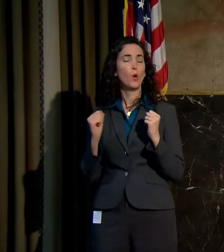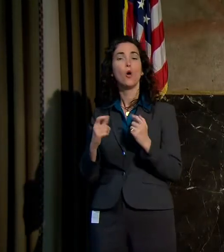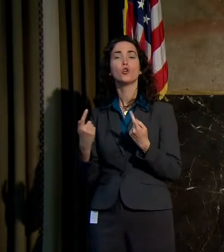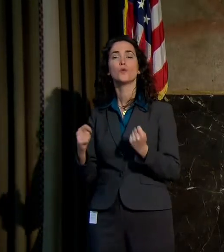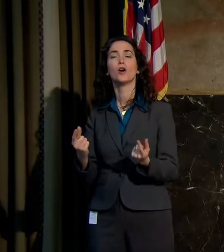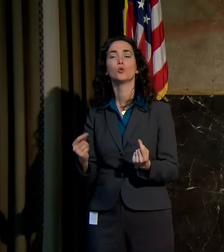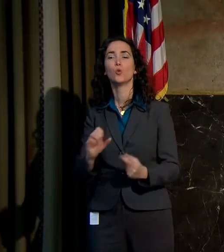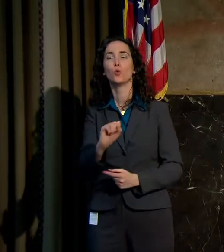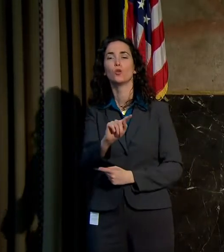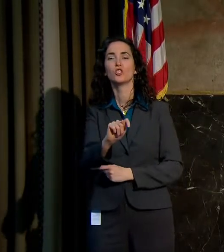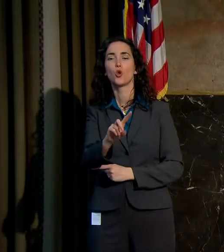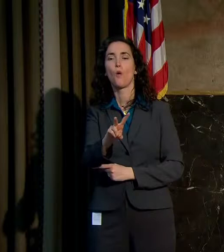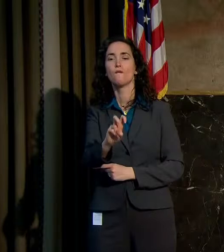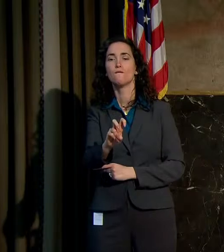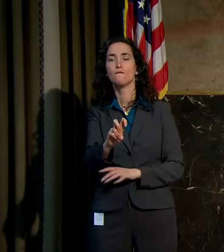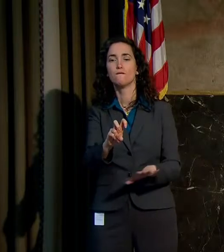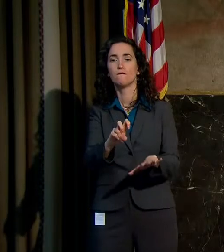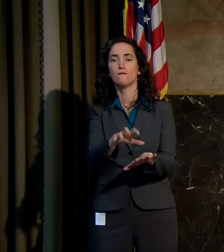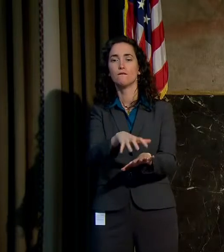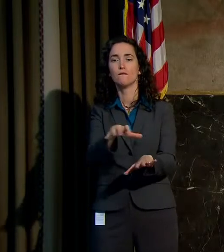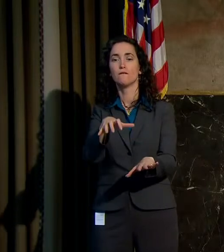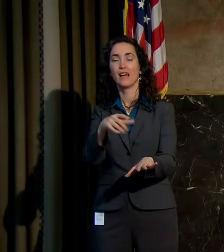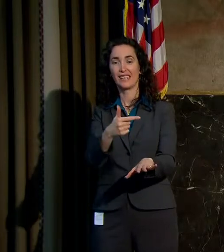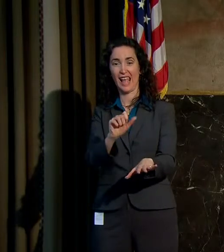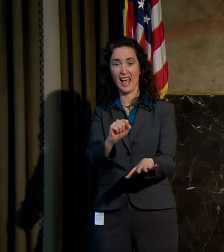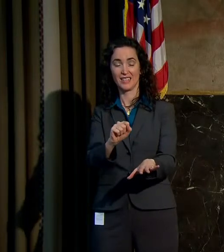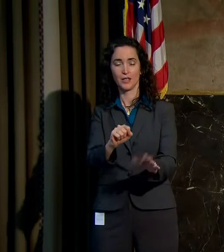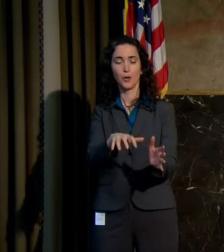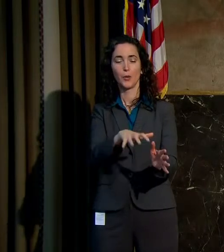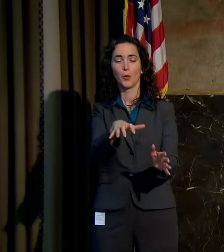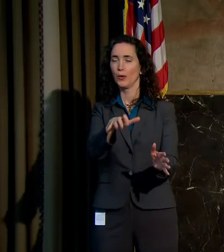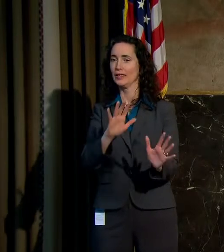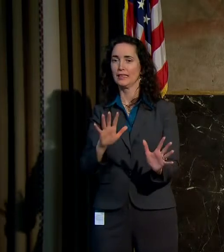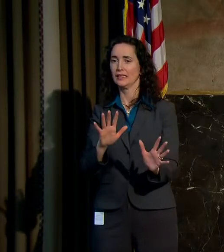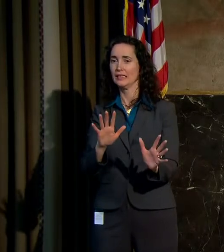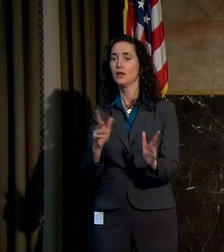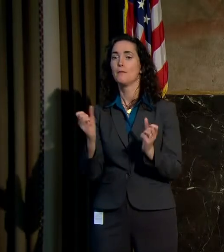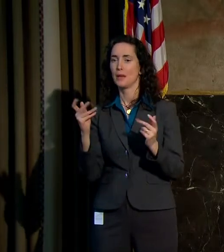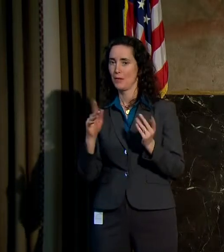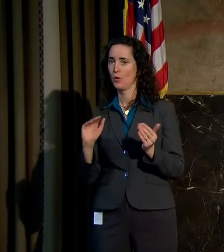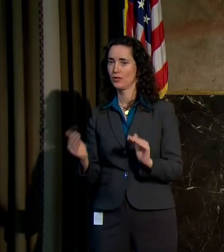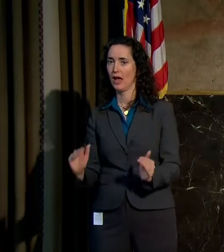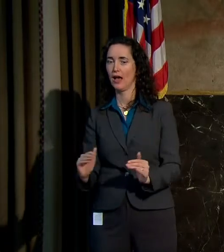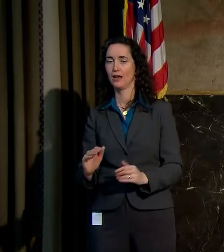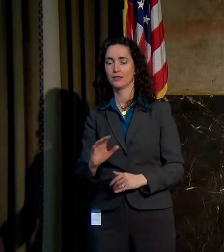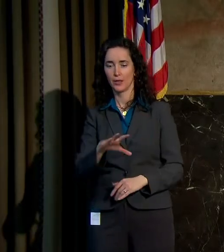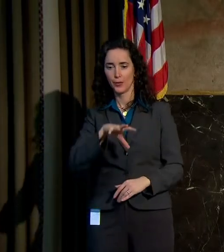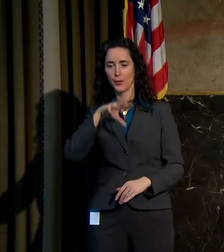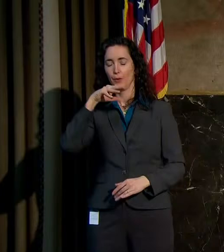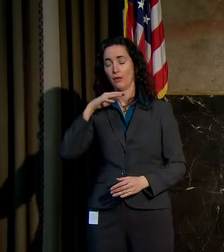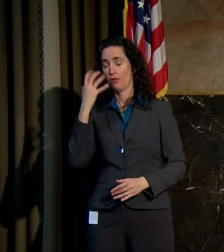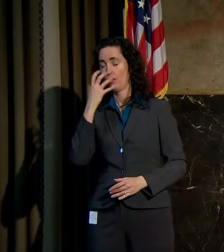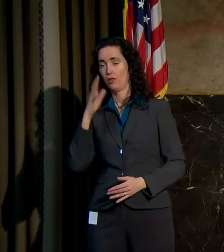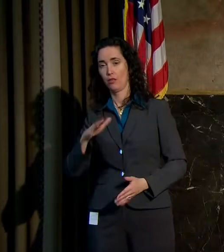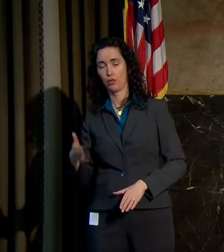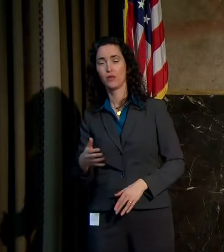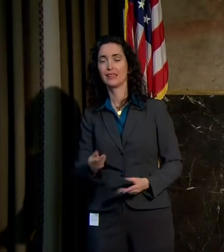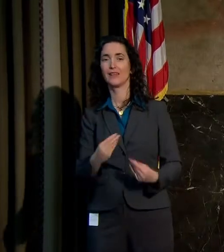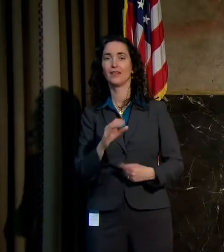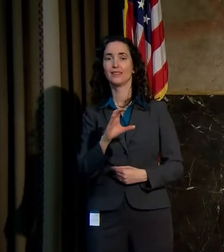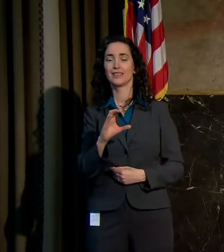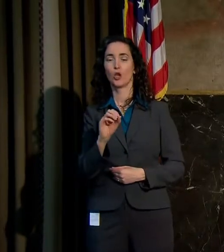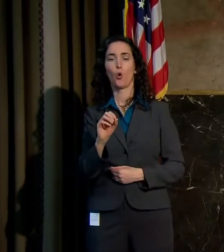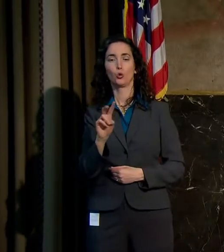stoves every year. That's an avoidable death. Never use an oven or a stove to heat your house. It can lead to carbon monoxide